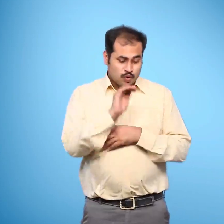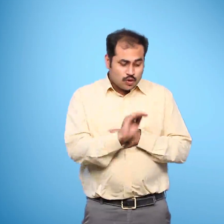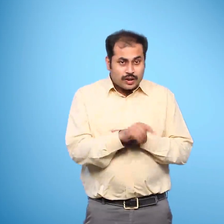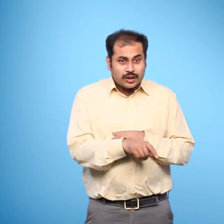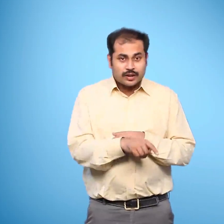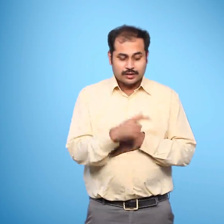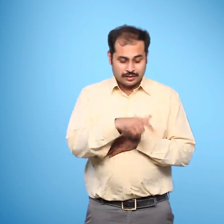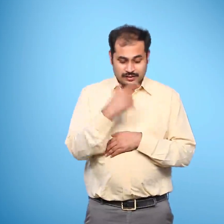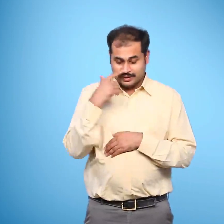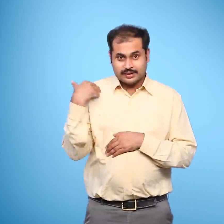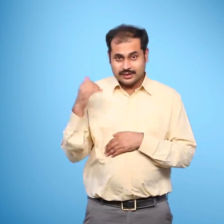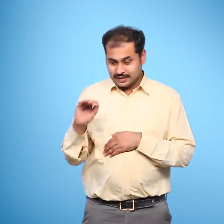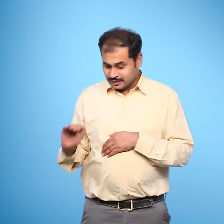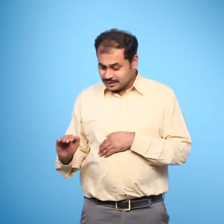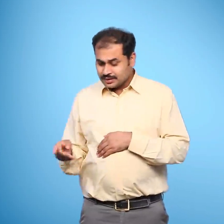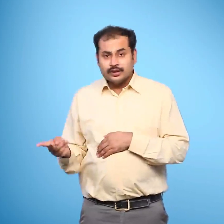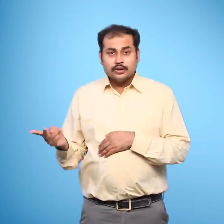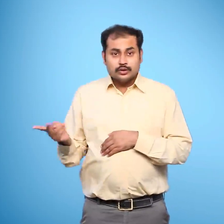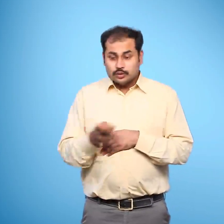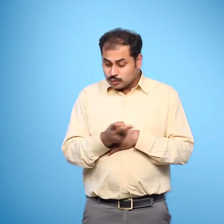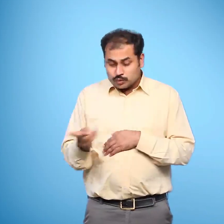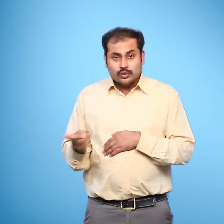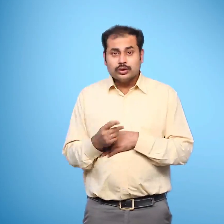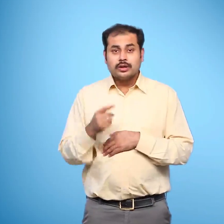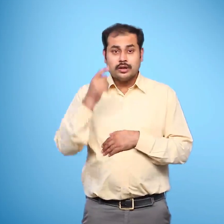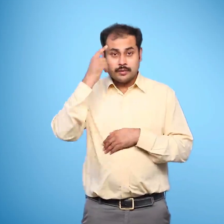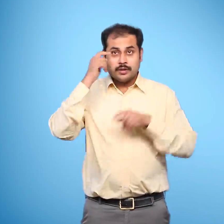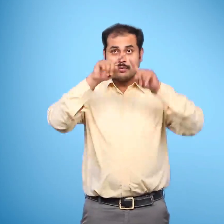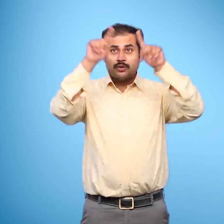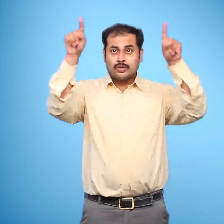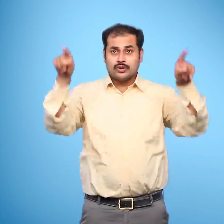Velu and his Akka are standing near the board.